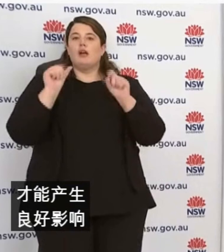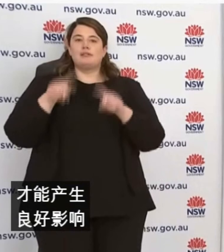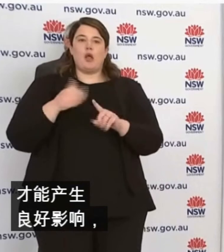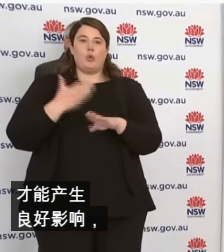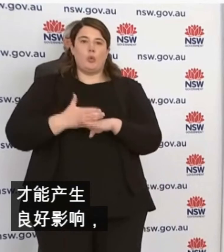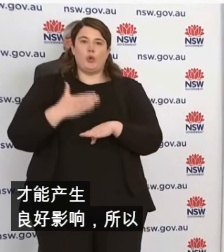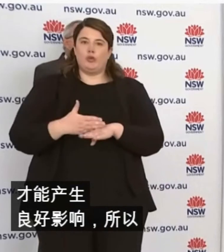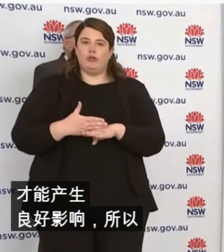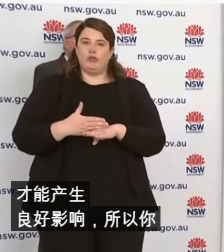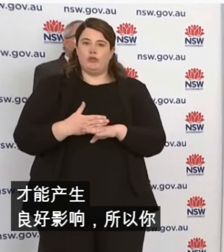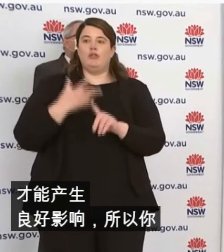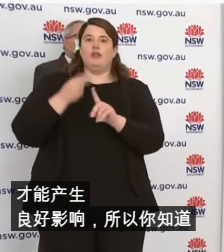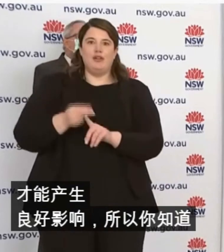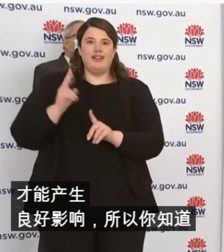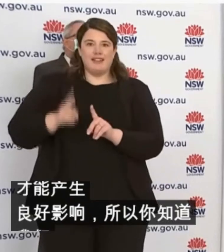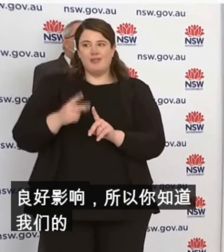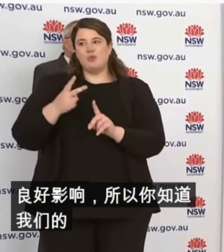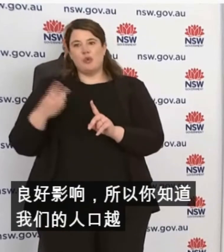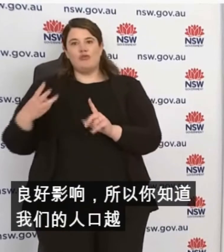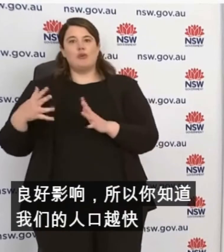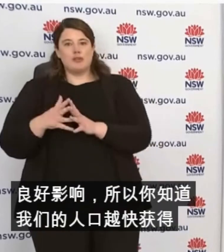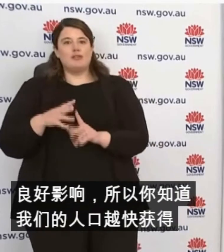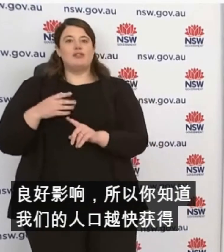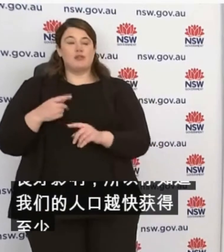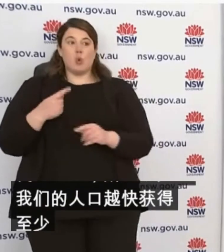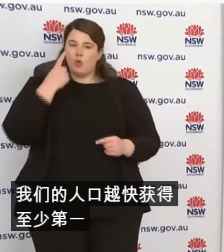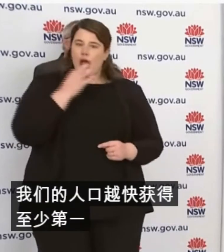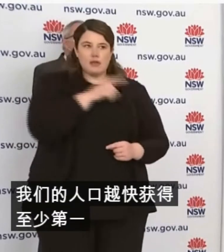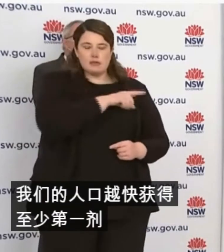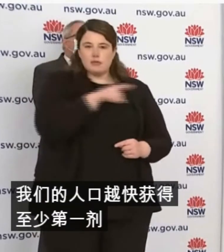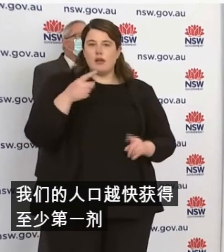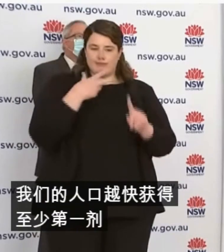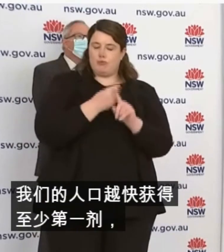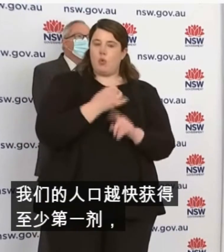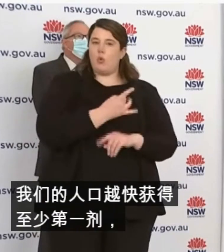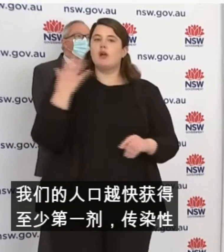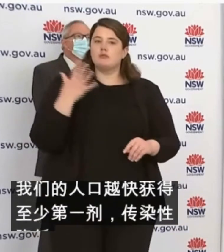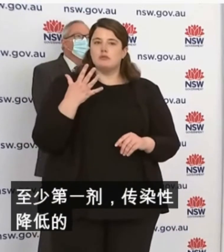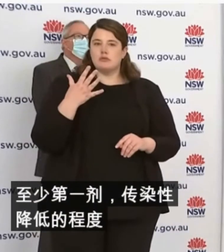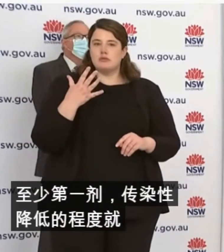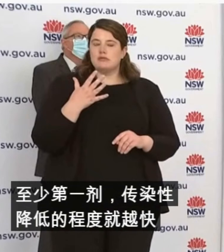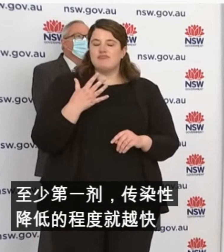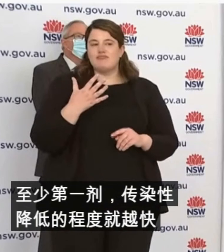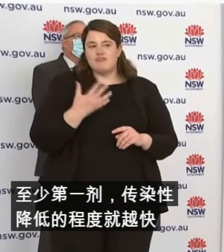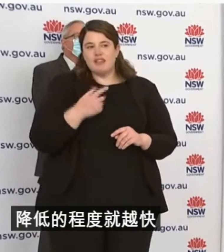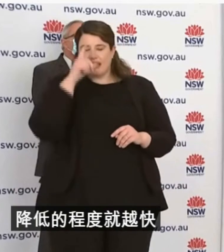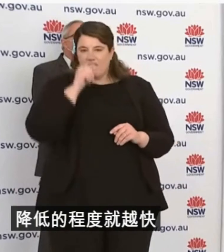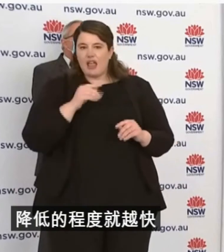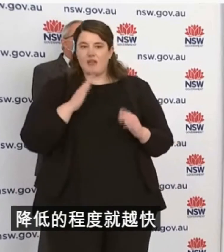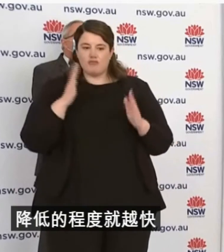impact. And so, the quicker our population gets at least the first dose, the quicker there will be that level of